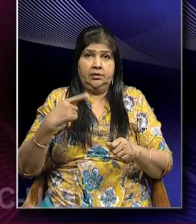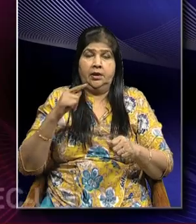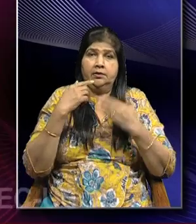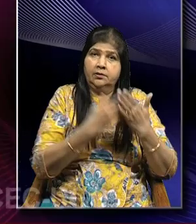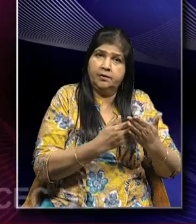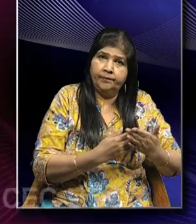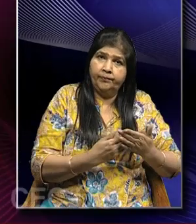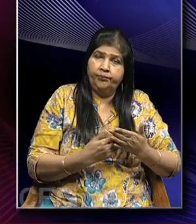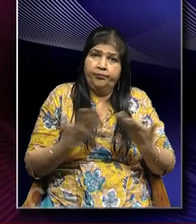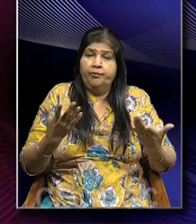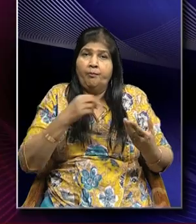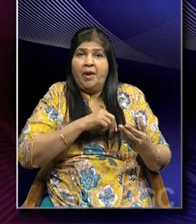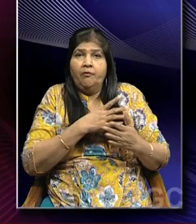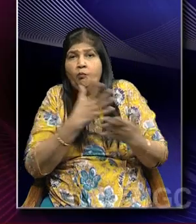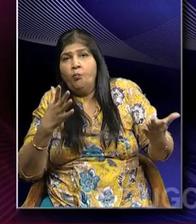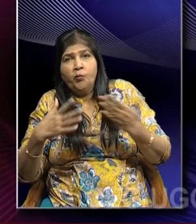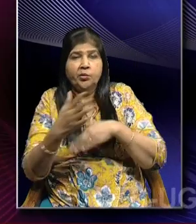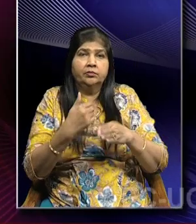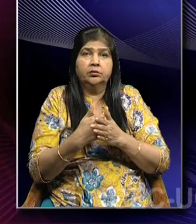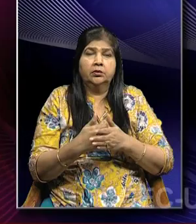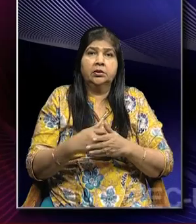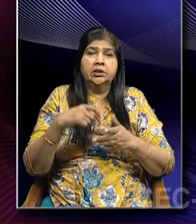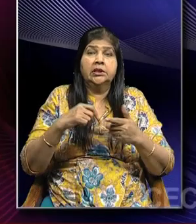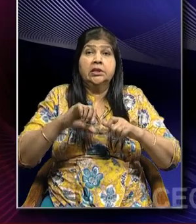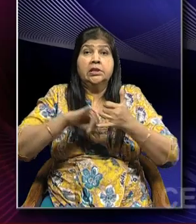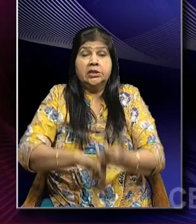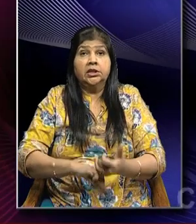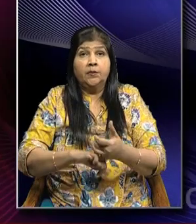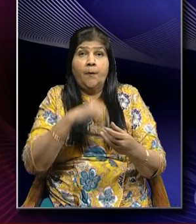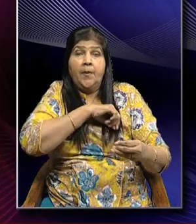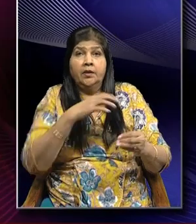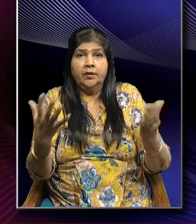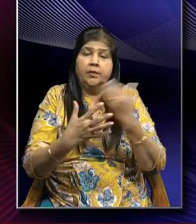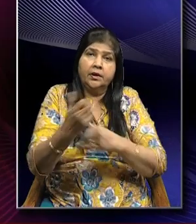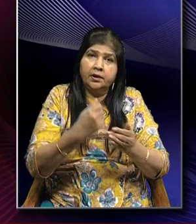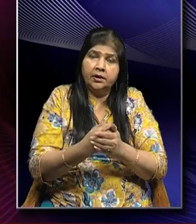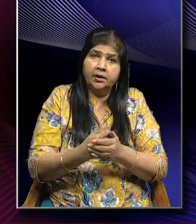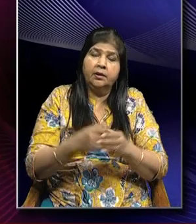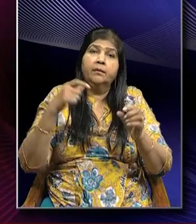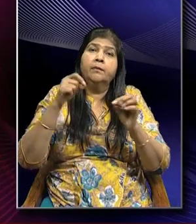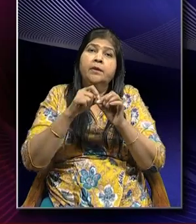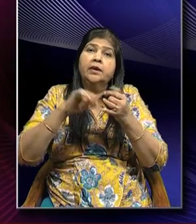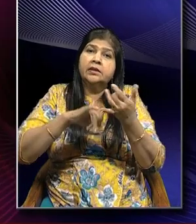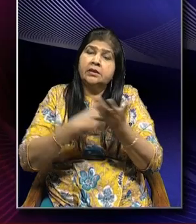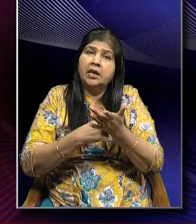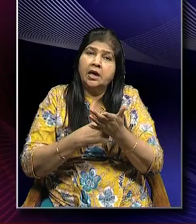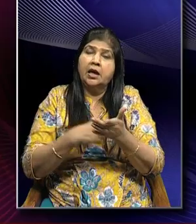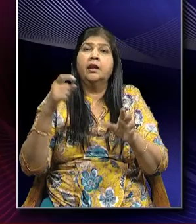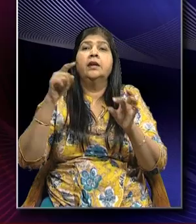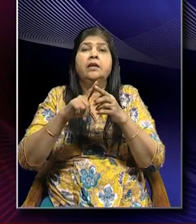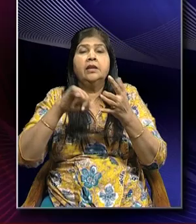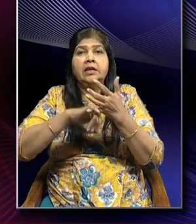is immense benefit of significant benefit of BRSR and ESG reporting, and globally it has